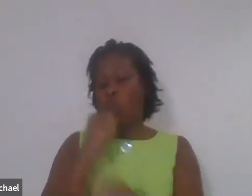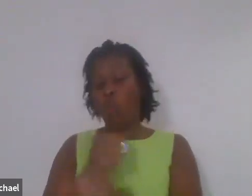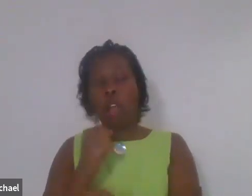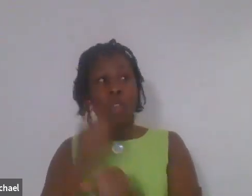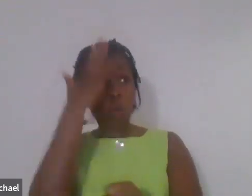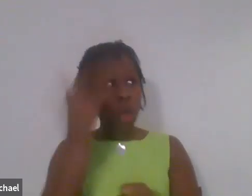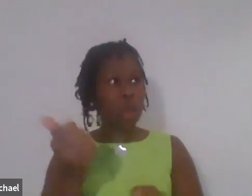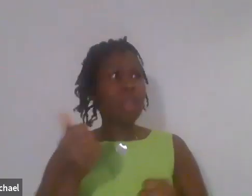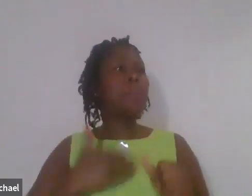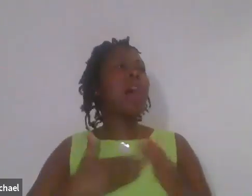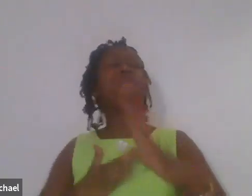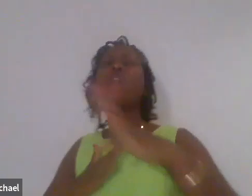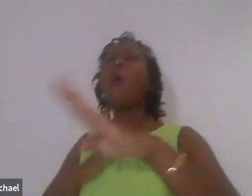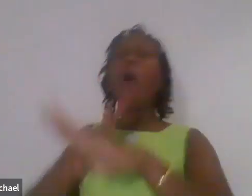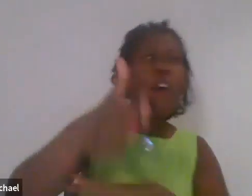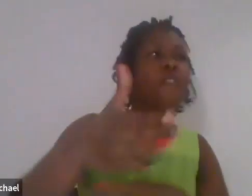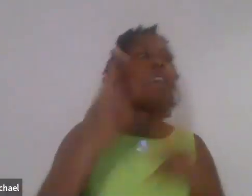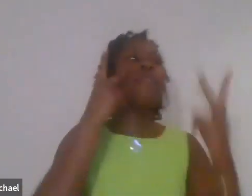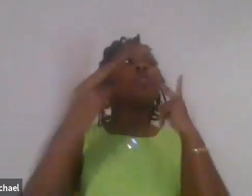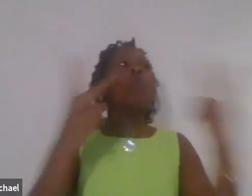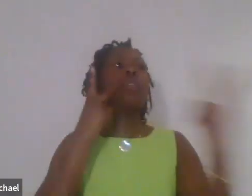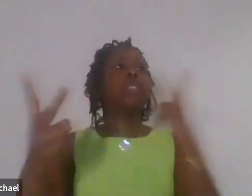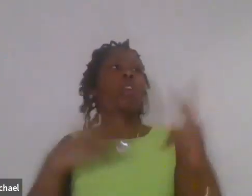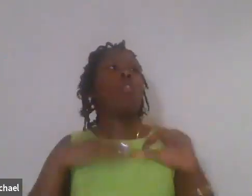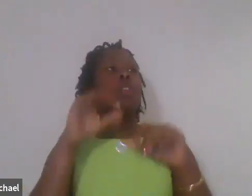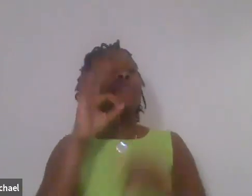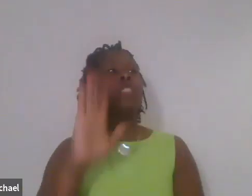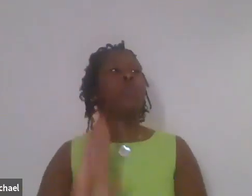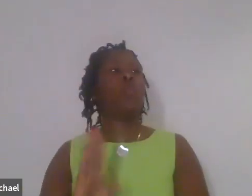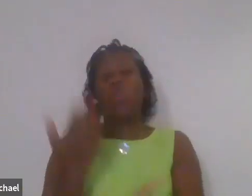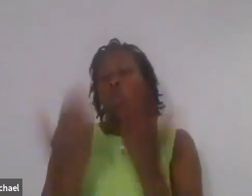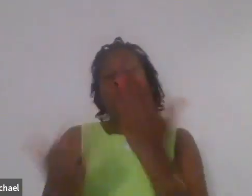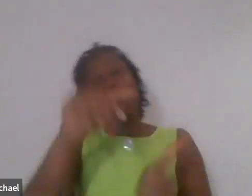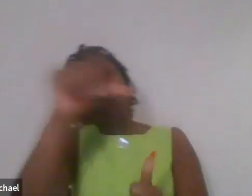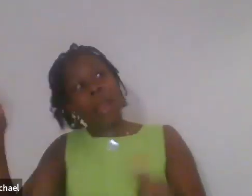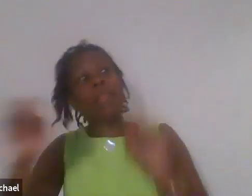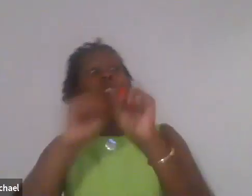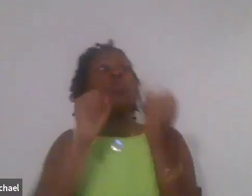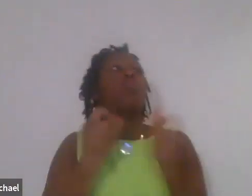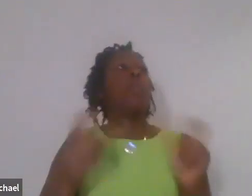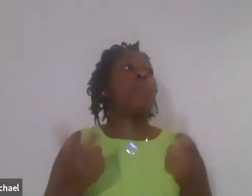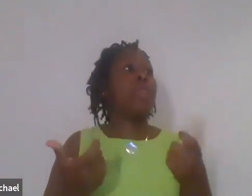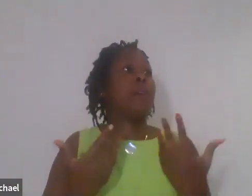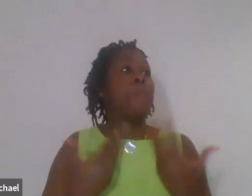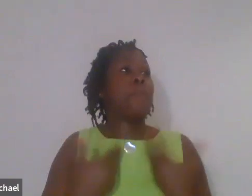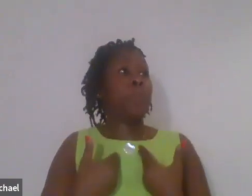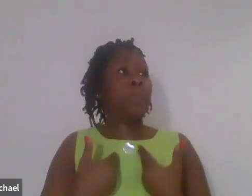on my Facebook I post my leadership work because I have so many viewers on Facebook. But to